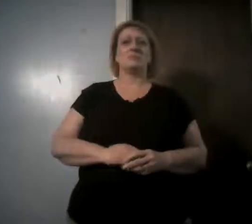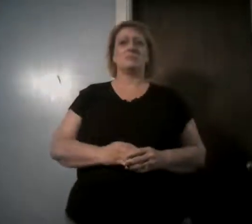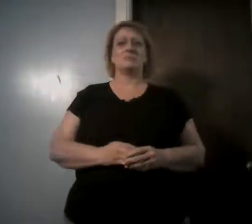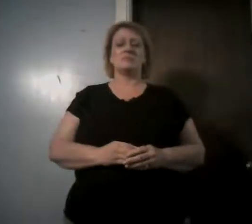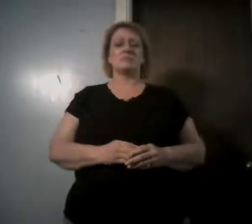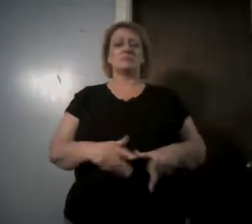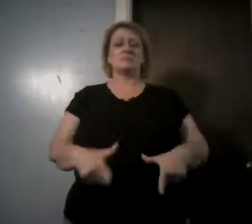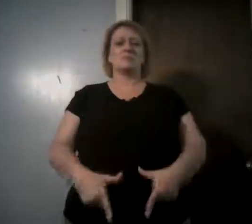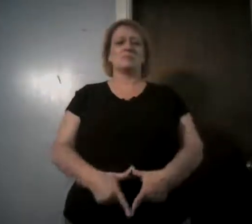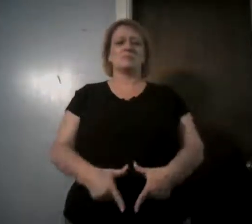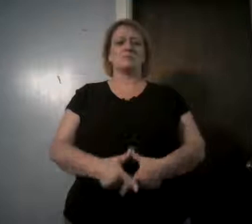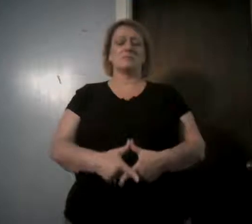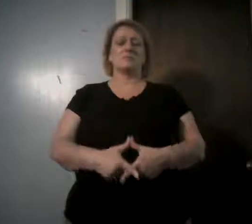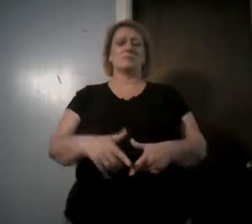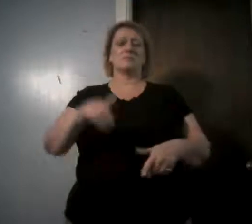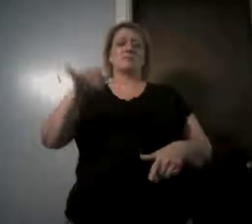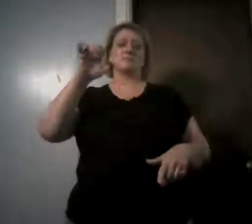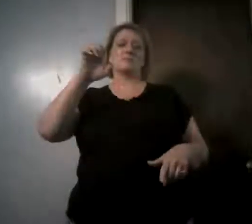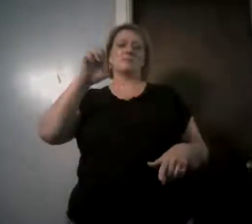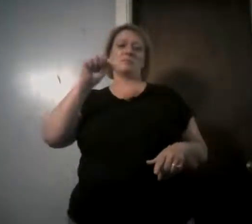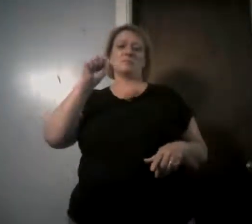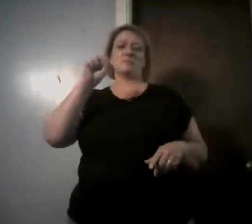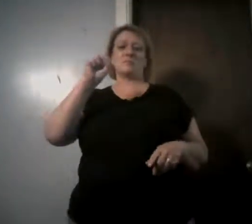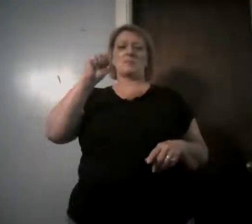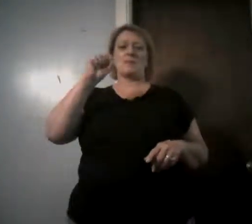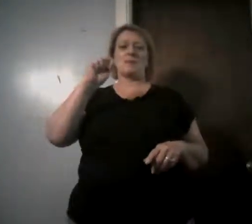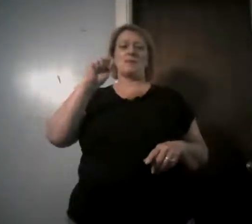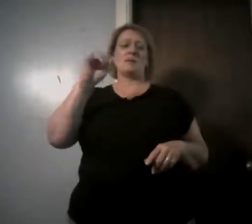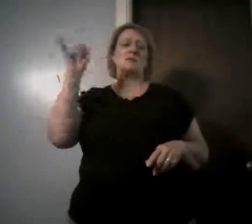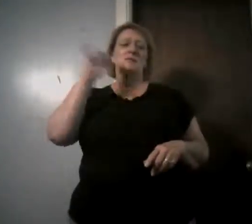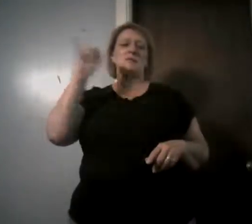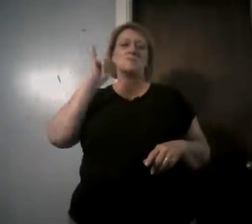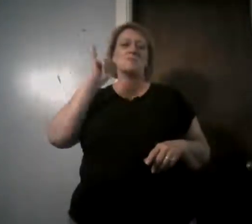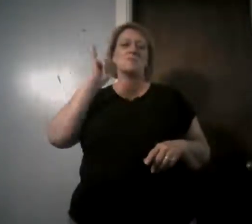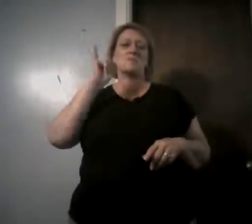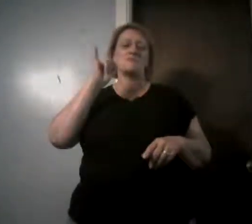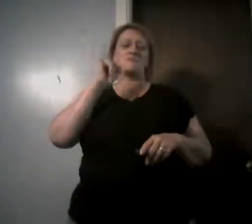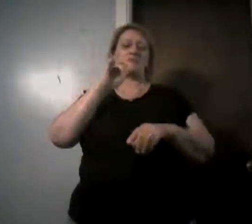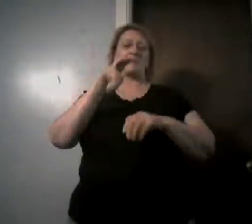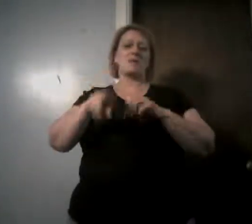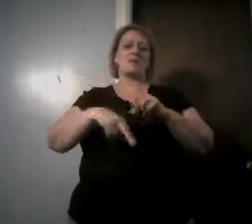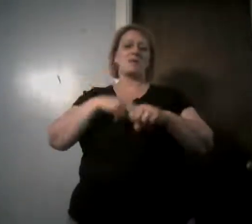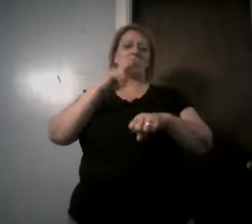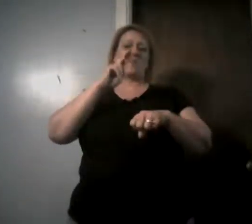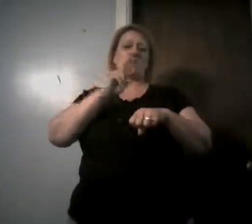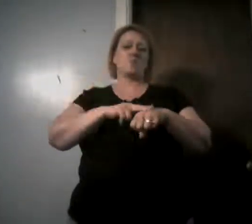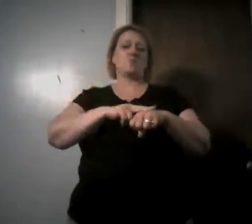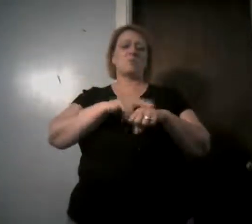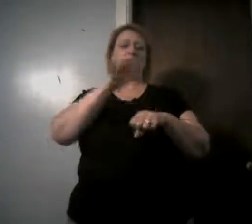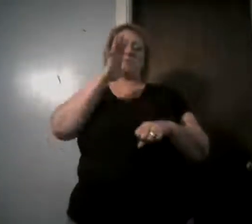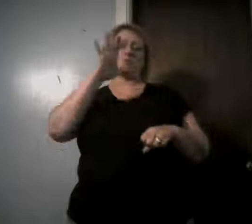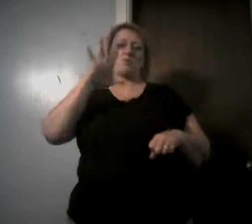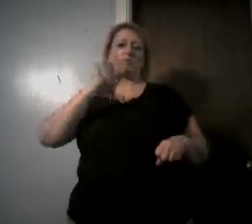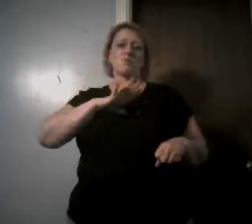Vagina. Yeast infections are the most common in women. It is caused by the fungus called